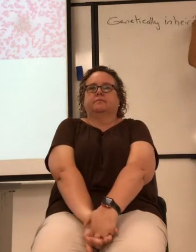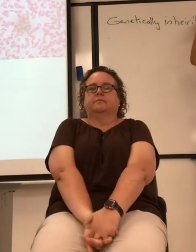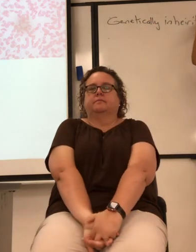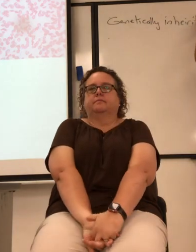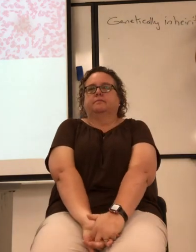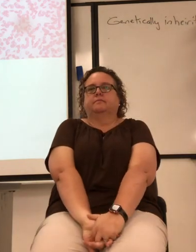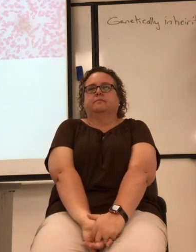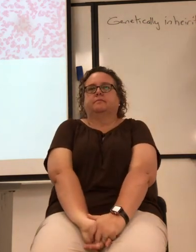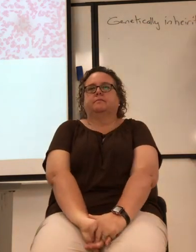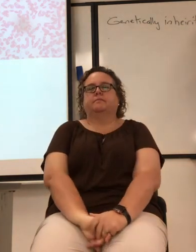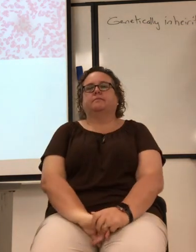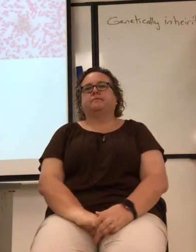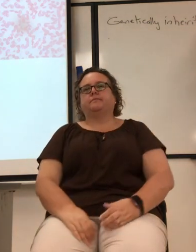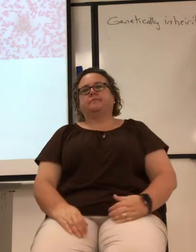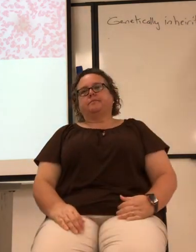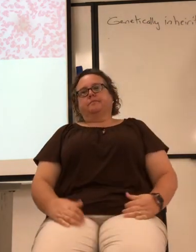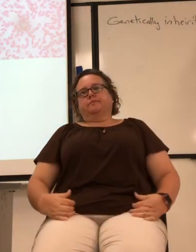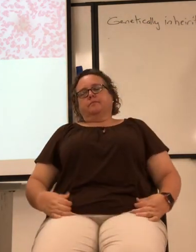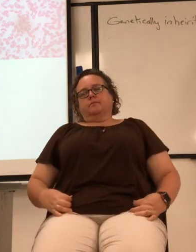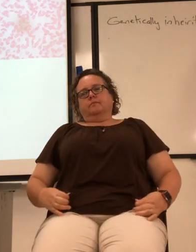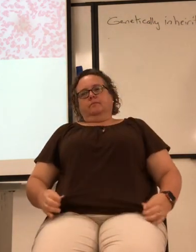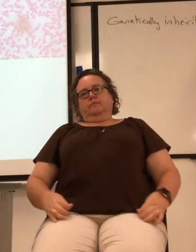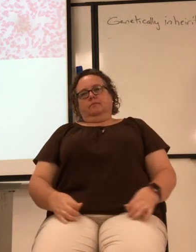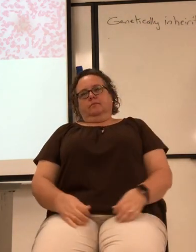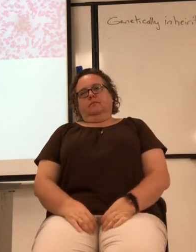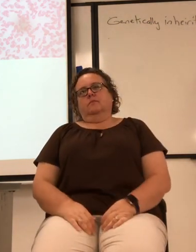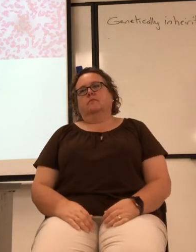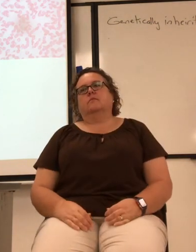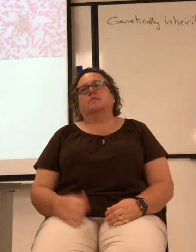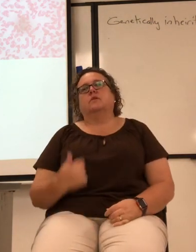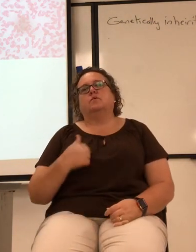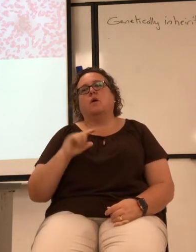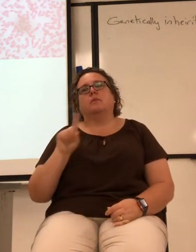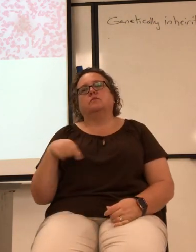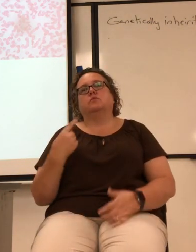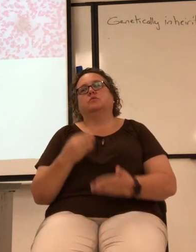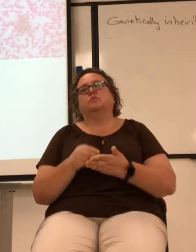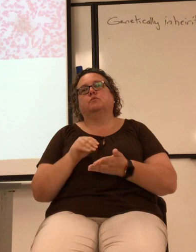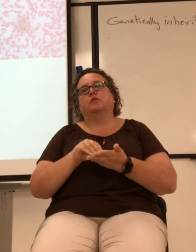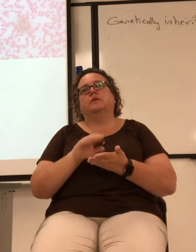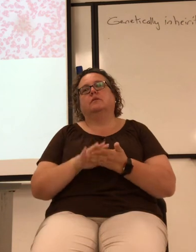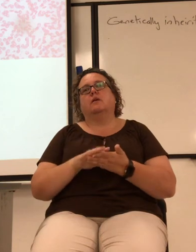writing genetically inherited forms of anemia.